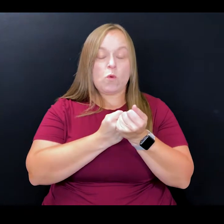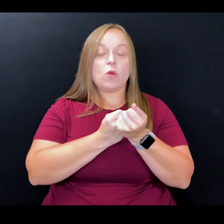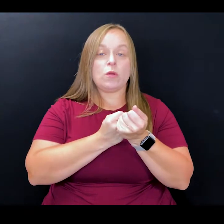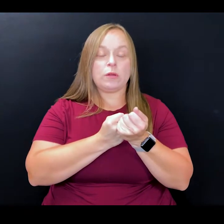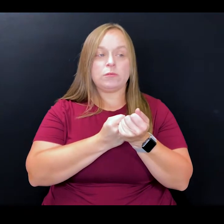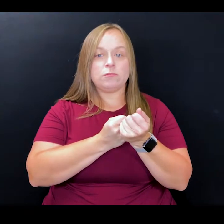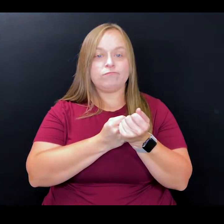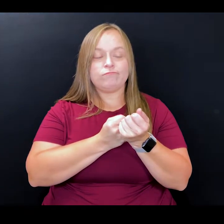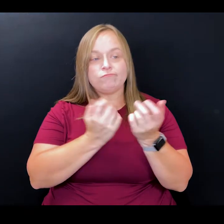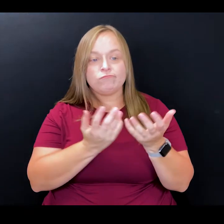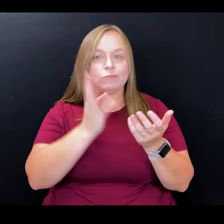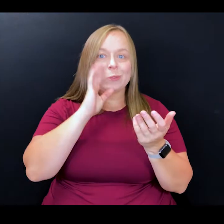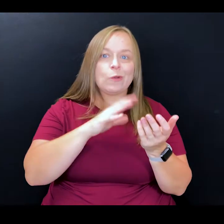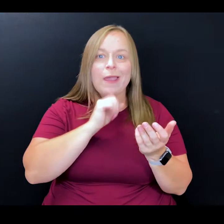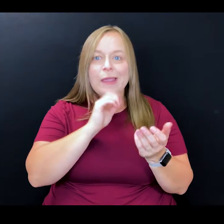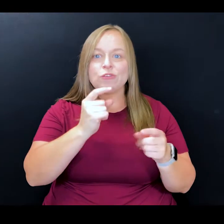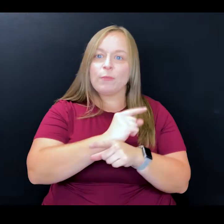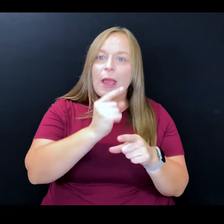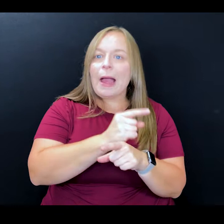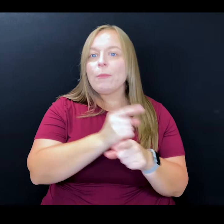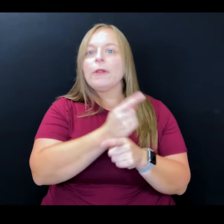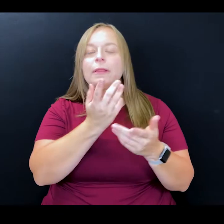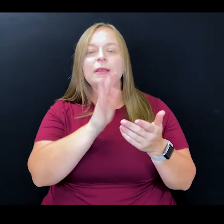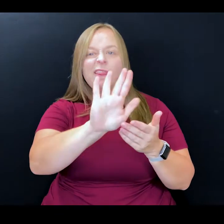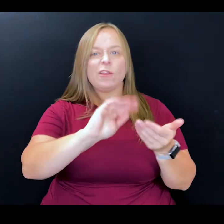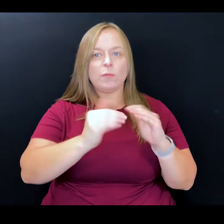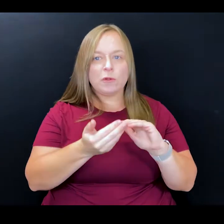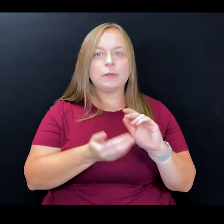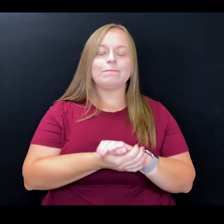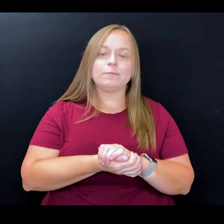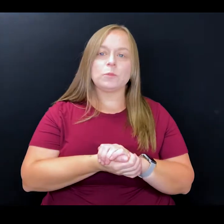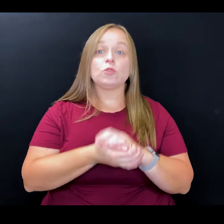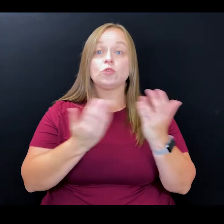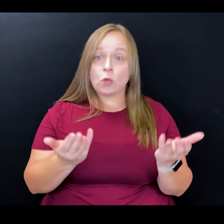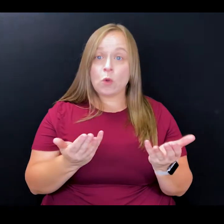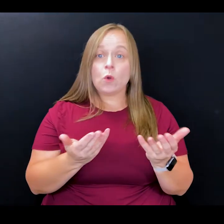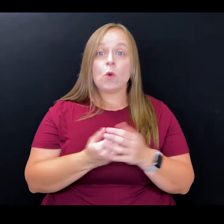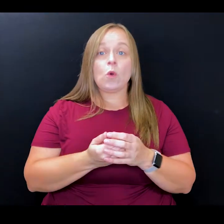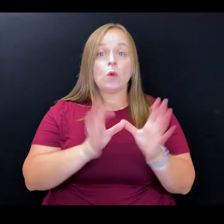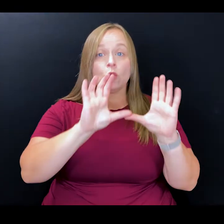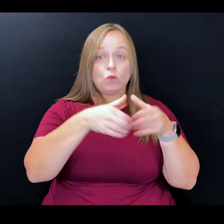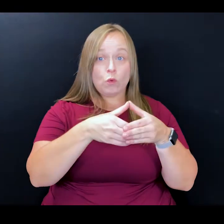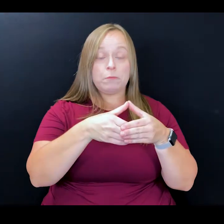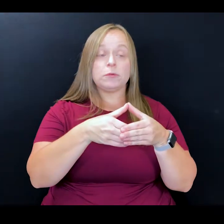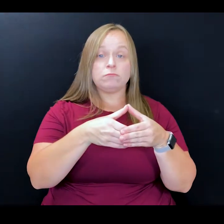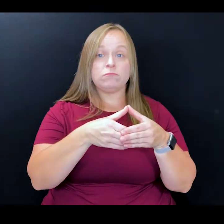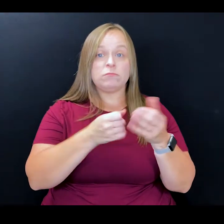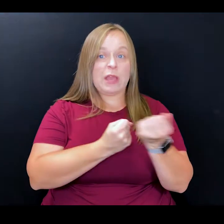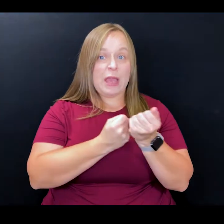to have aging properly in the community. And so a group